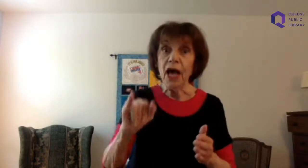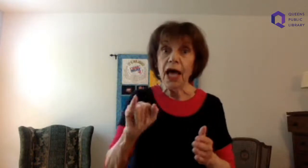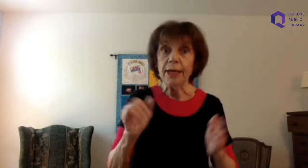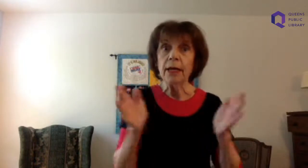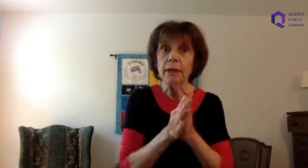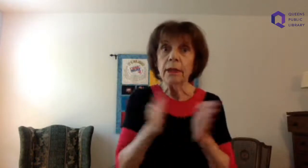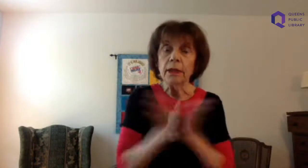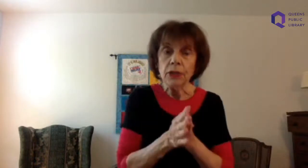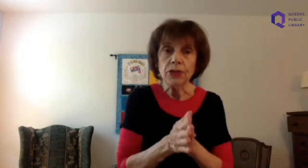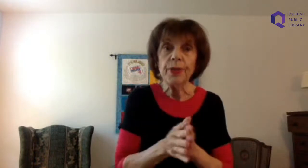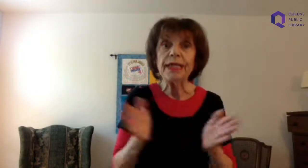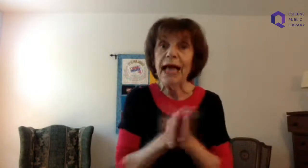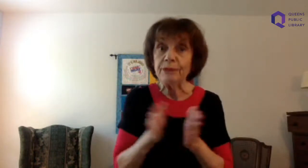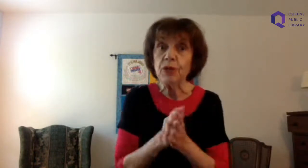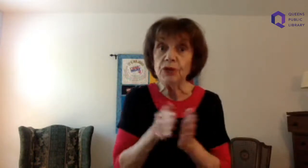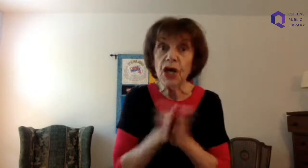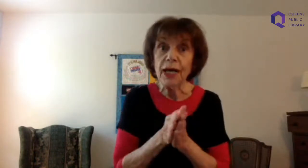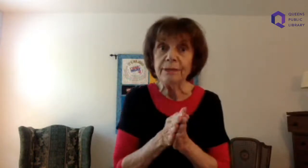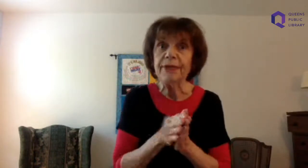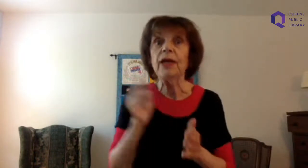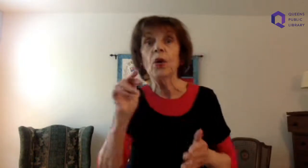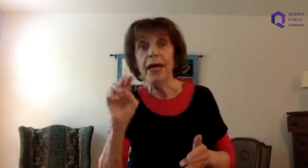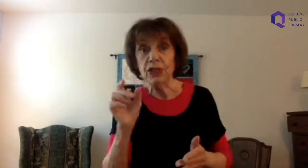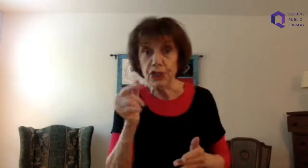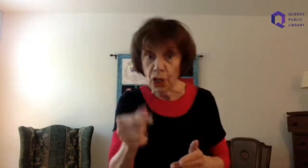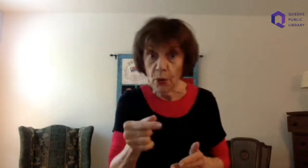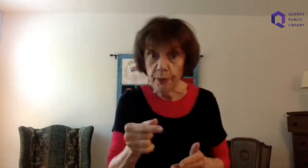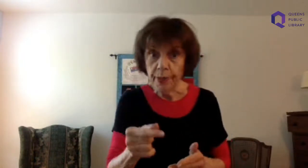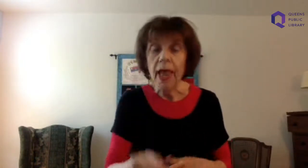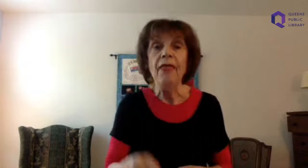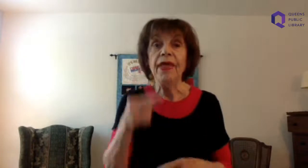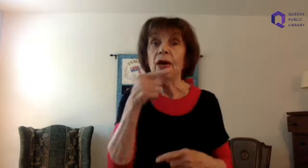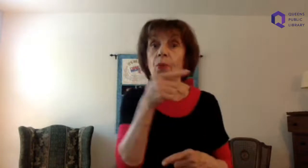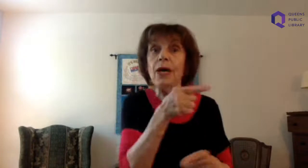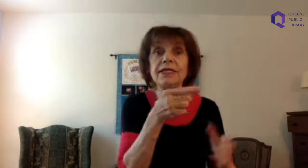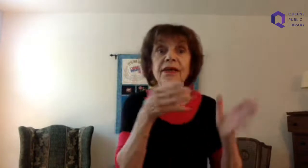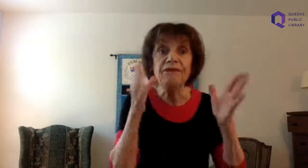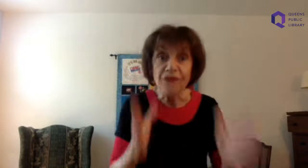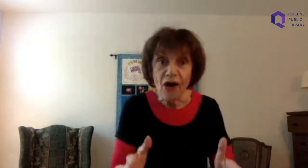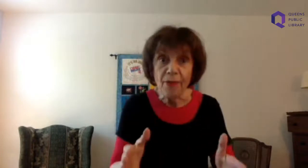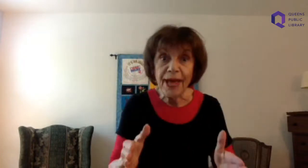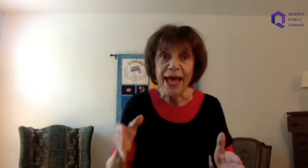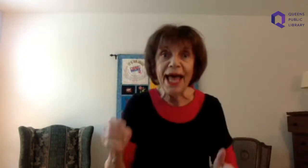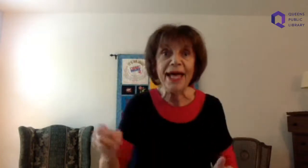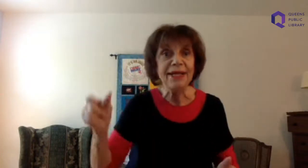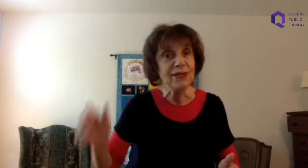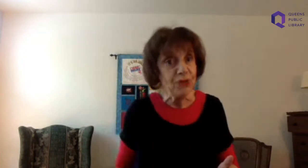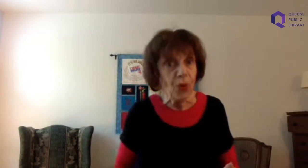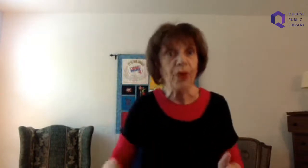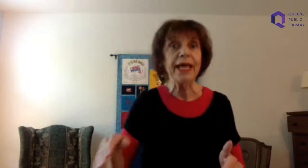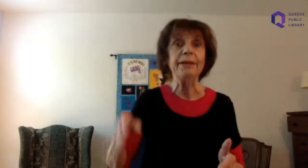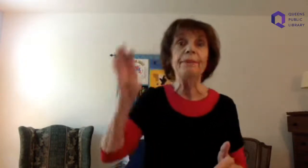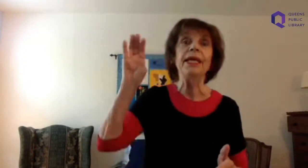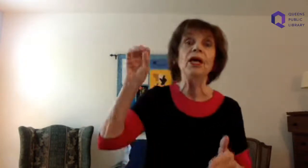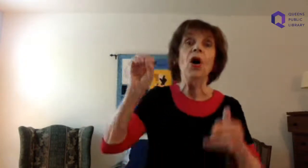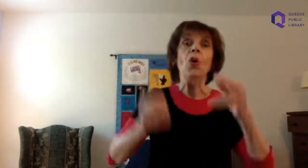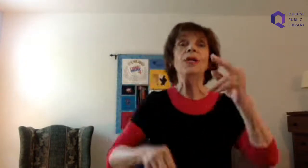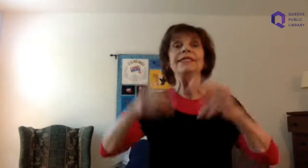I. So we clapped two times, and then go N-G-O. There was a farmer, had a dog, and Bingo was